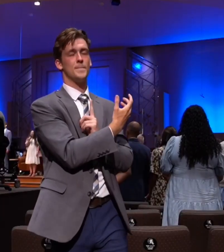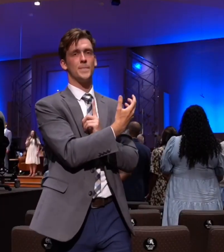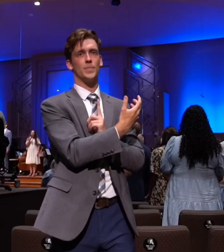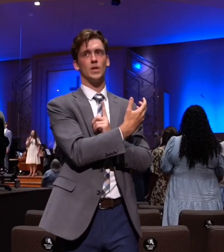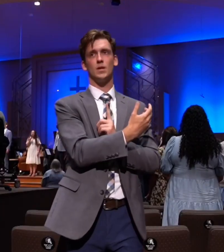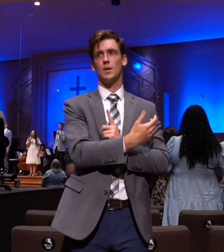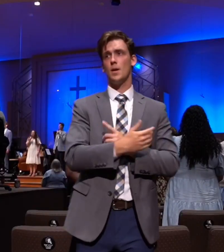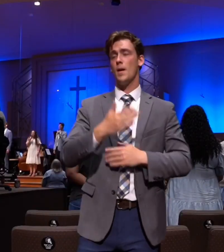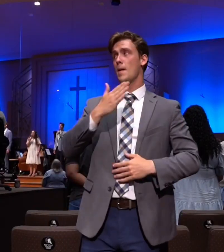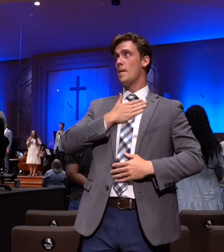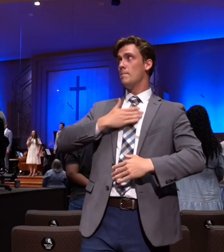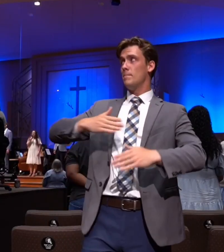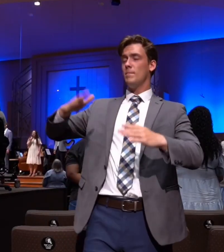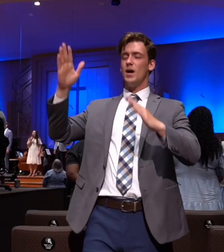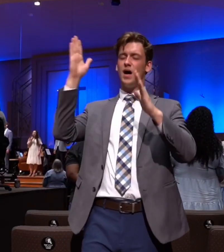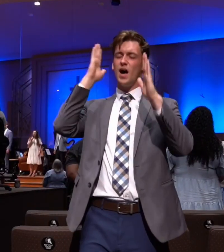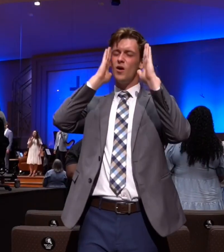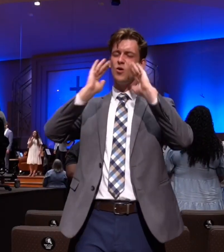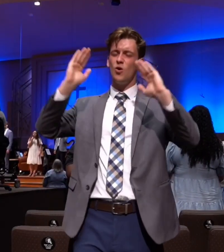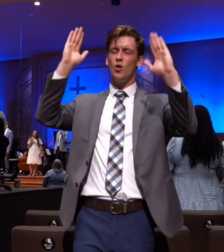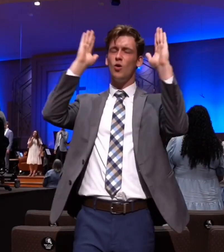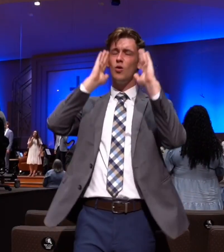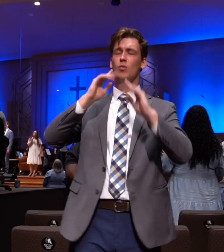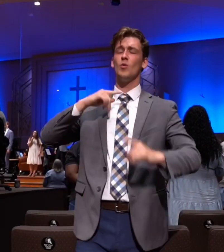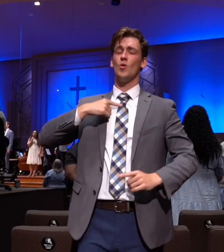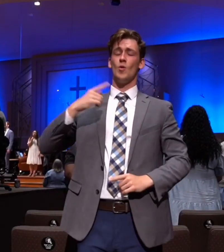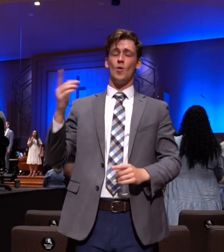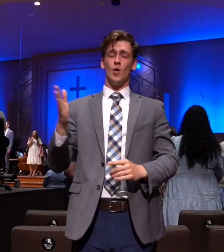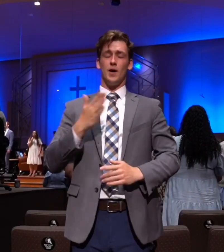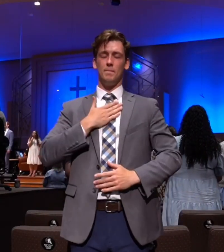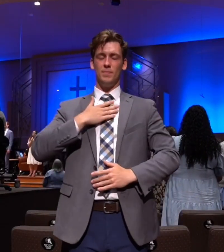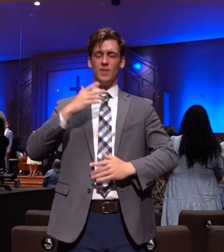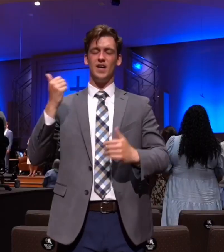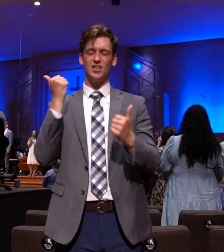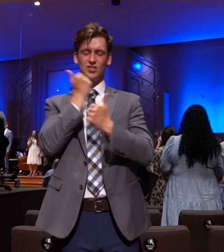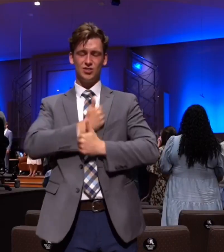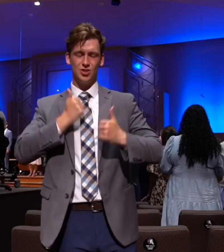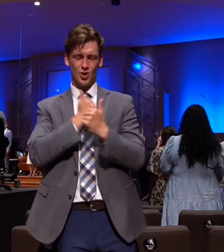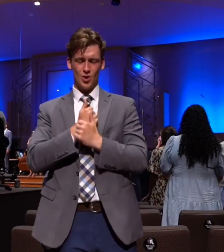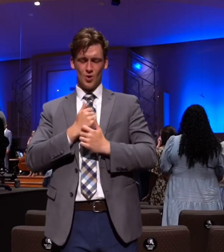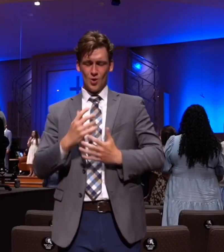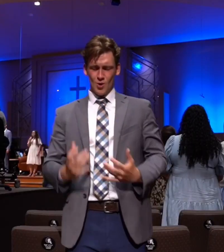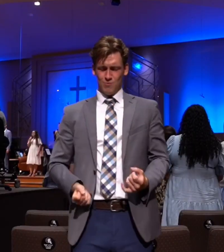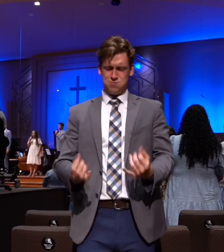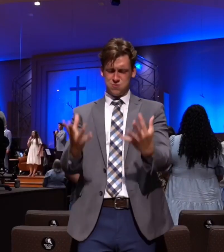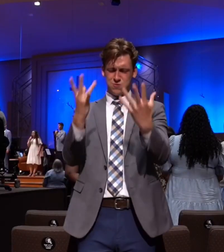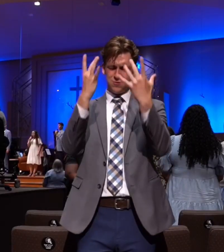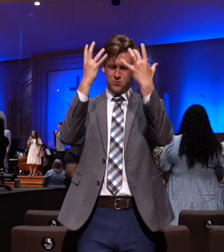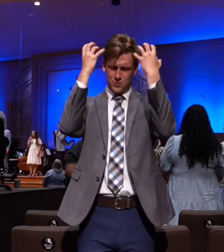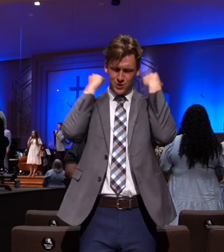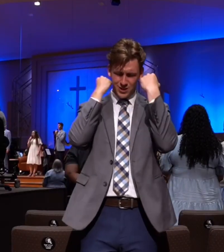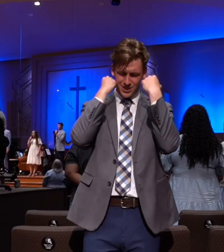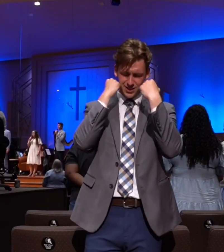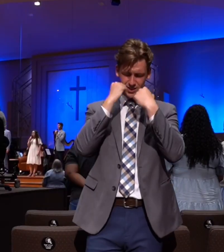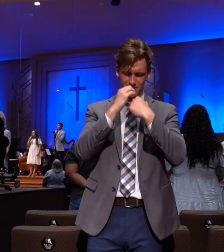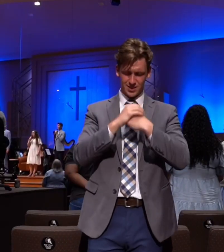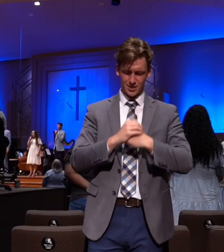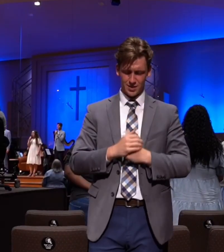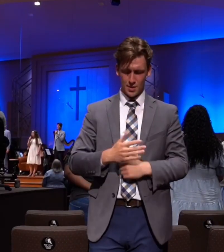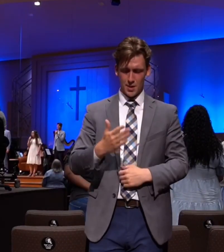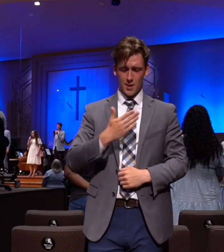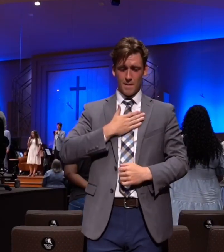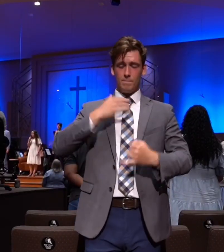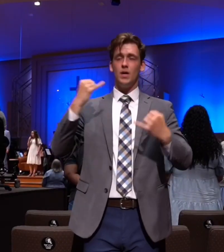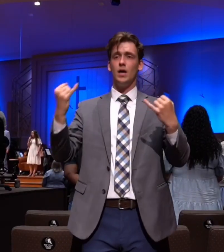my hope when tides of sorrow rise, my